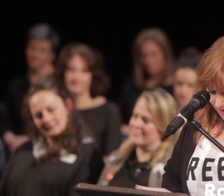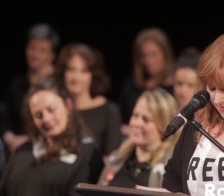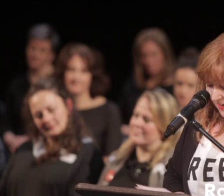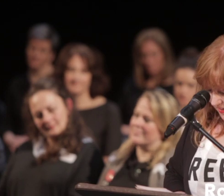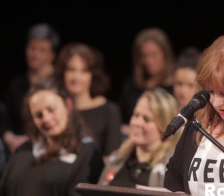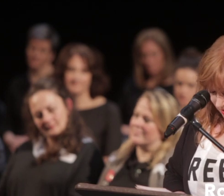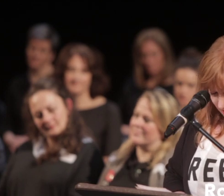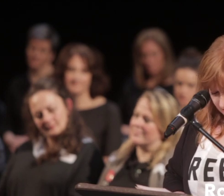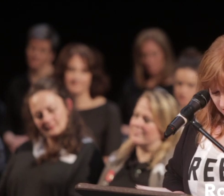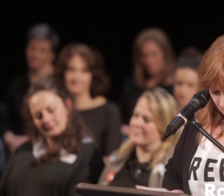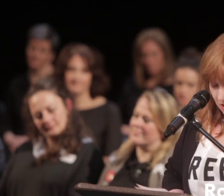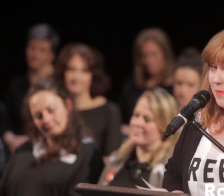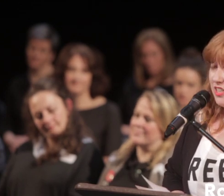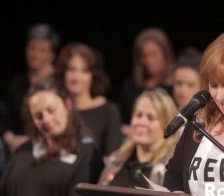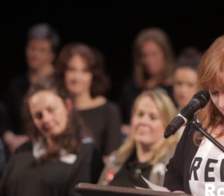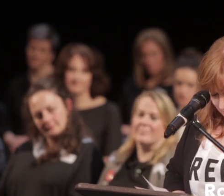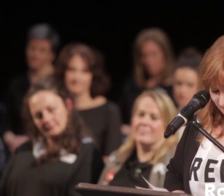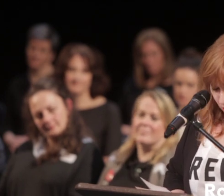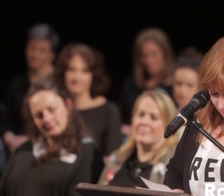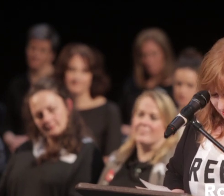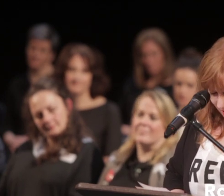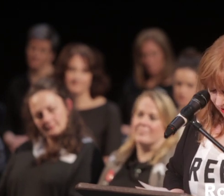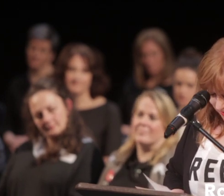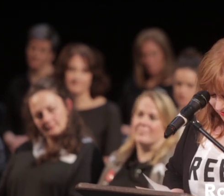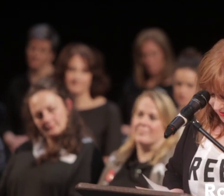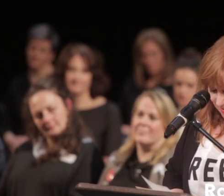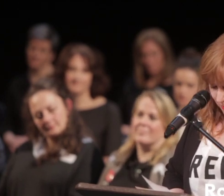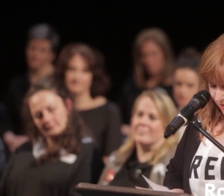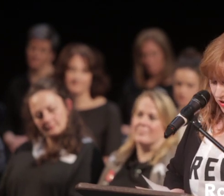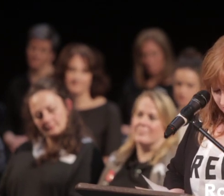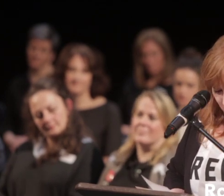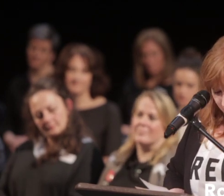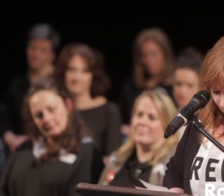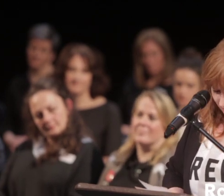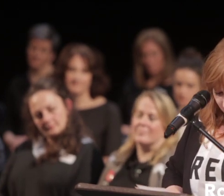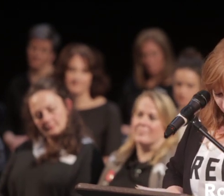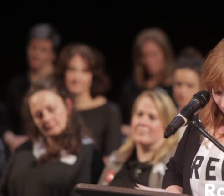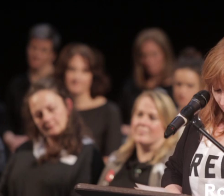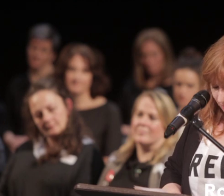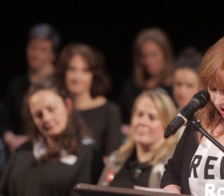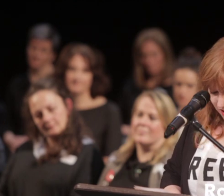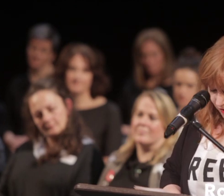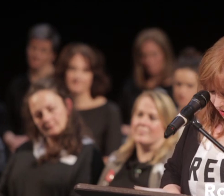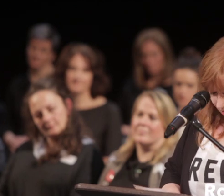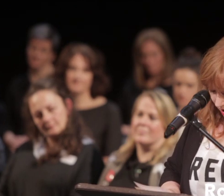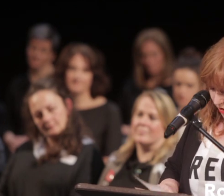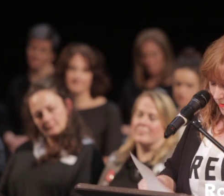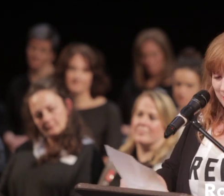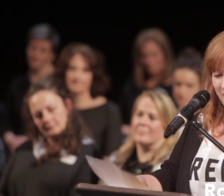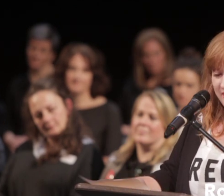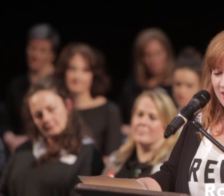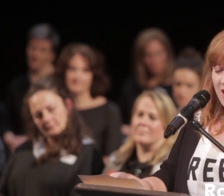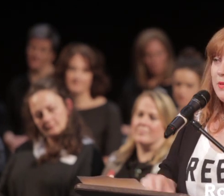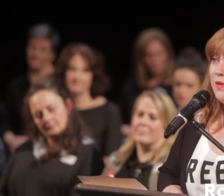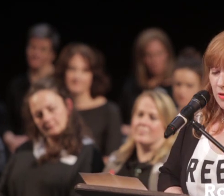is an area that needs to be addressed. To my shame, as a woman, a feminist, and somebody who studied Irish theatre history, my knowledge of the work of Irish